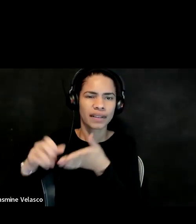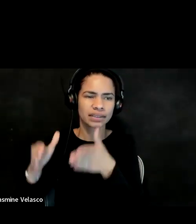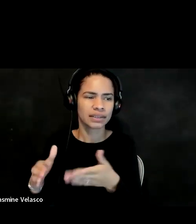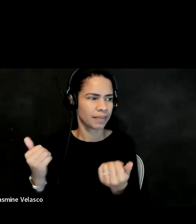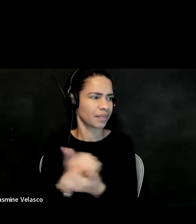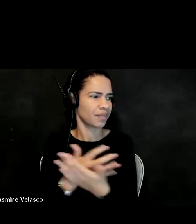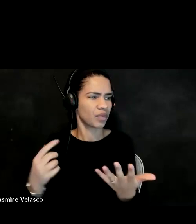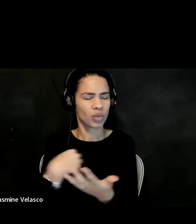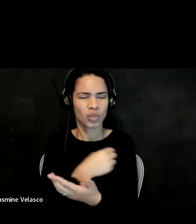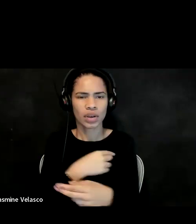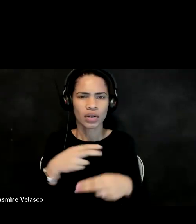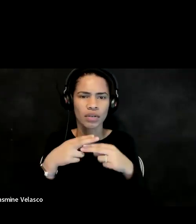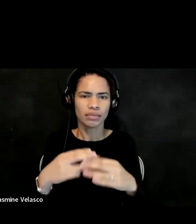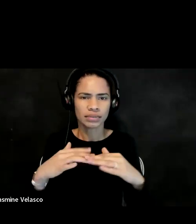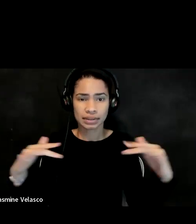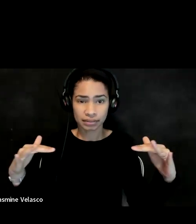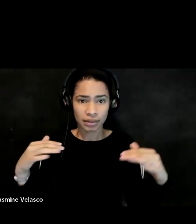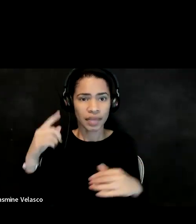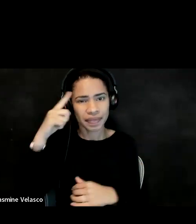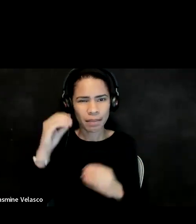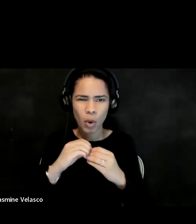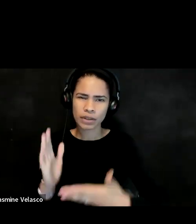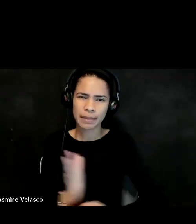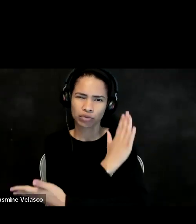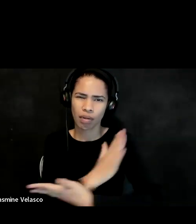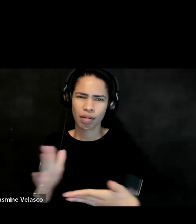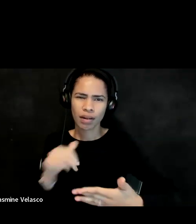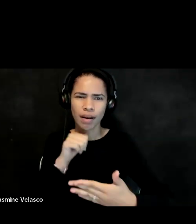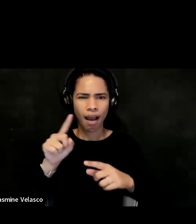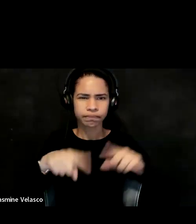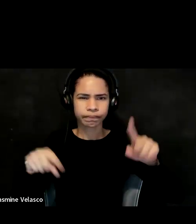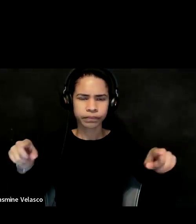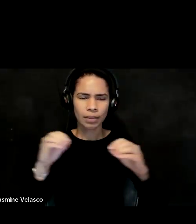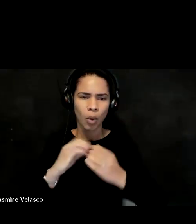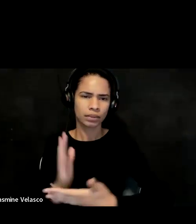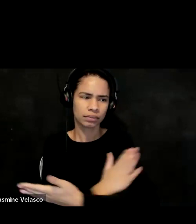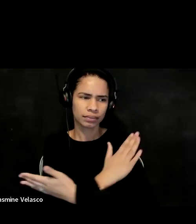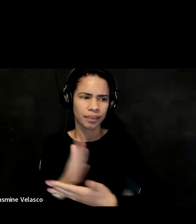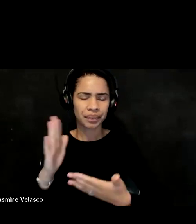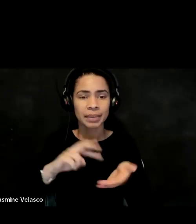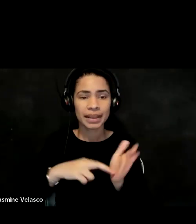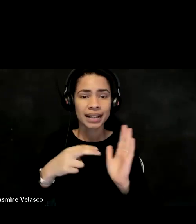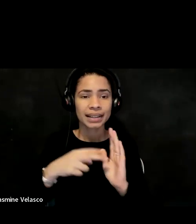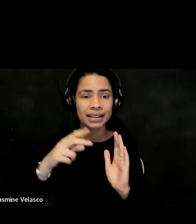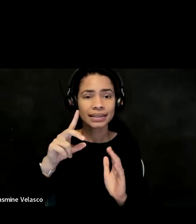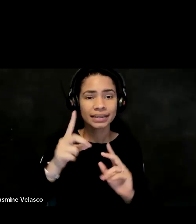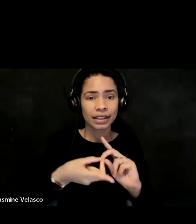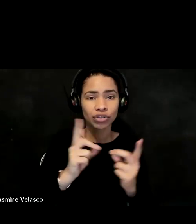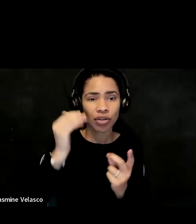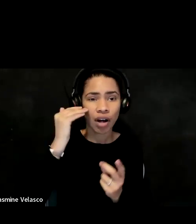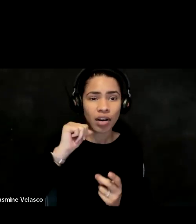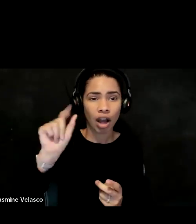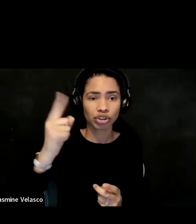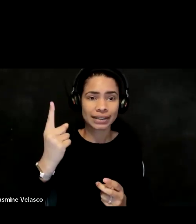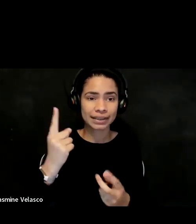dichotomous is in fact spectral. And as it applies to our work, of course, it means that, digital knowledge is not just a